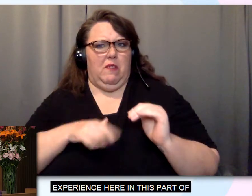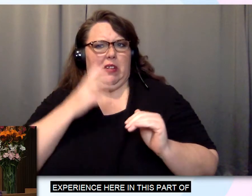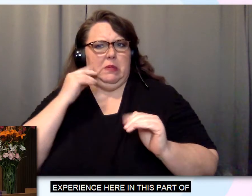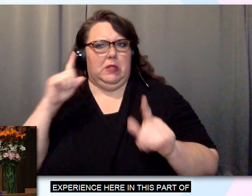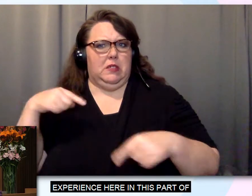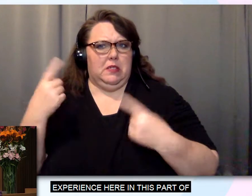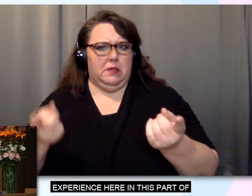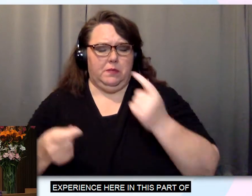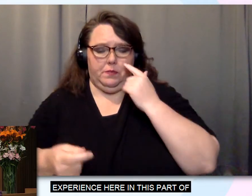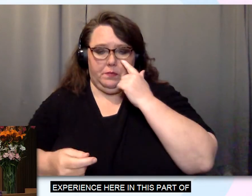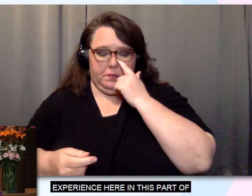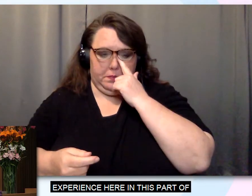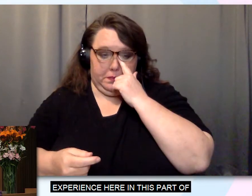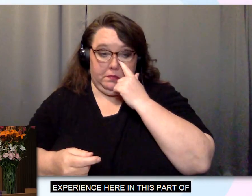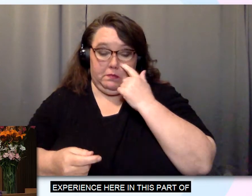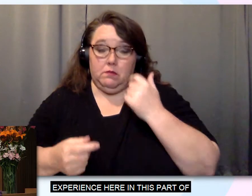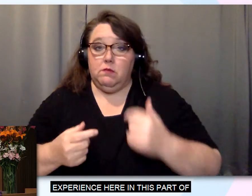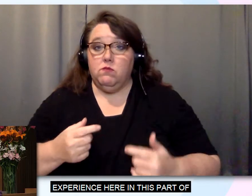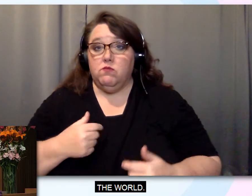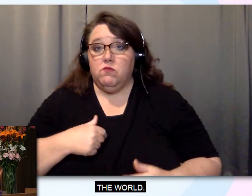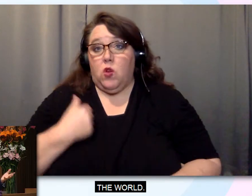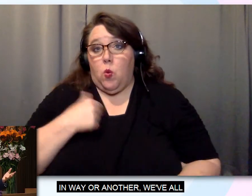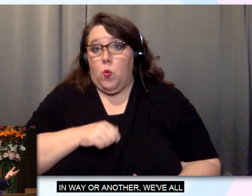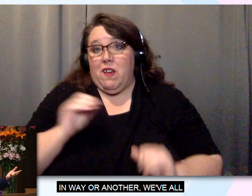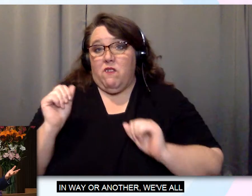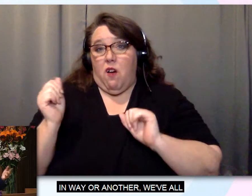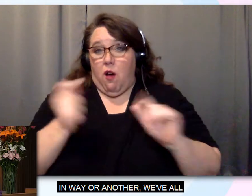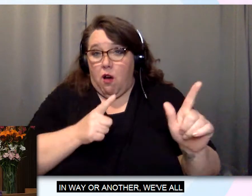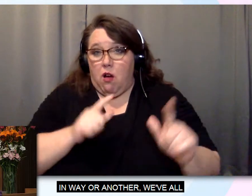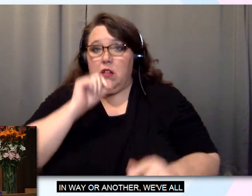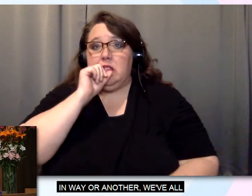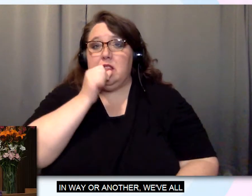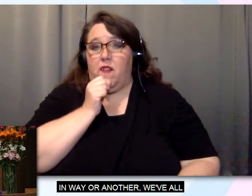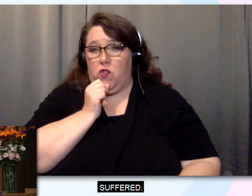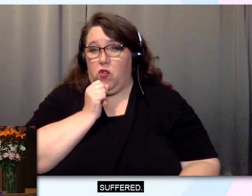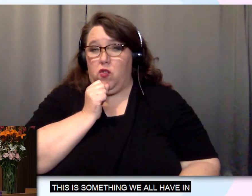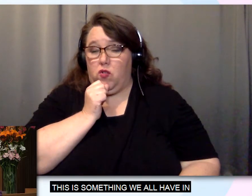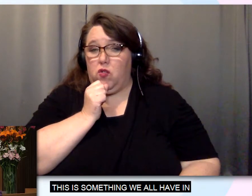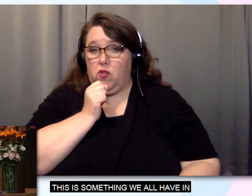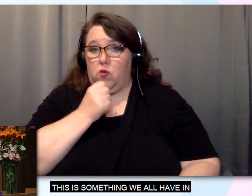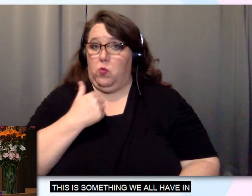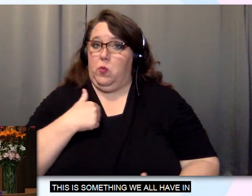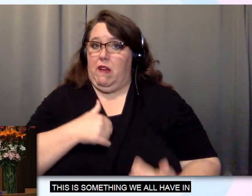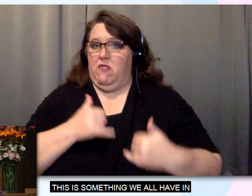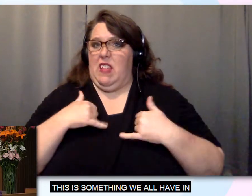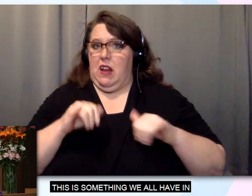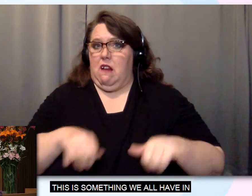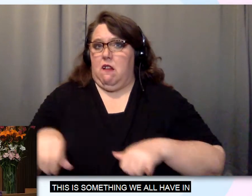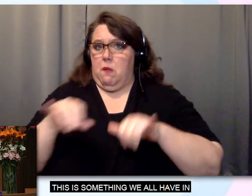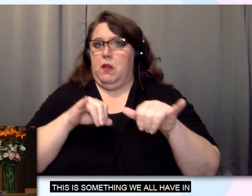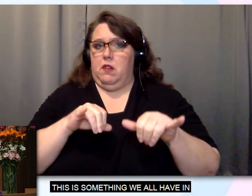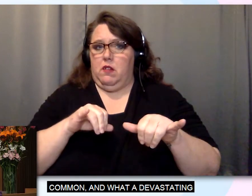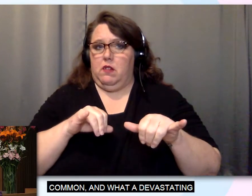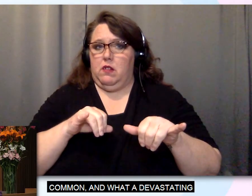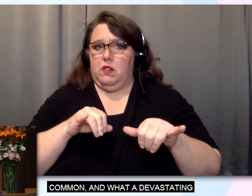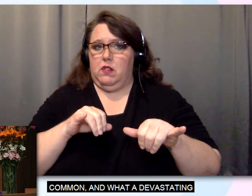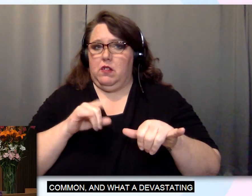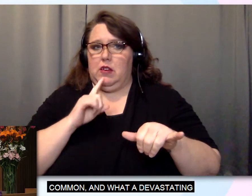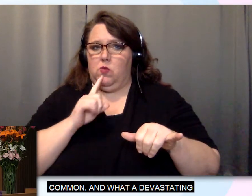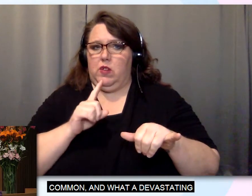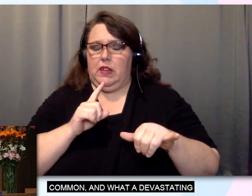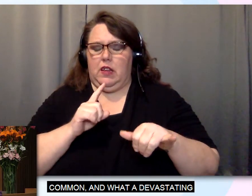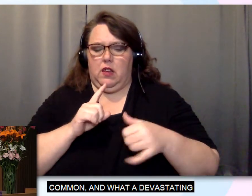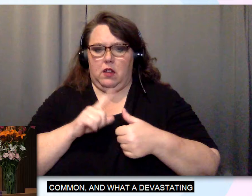world. You know, in one way or another, we've all suffered. This is something we all have in common. And